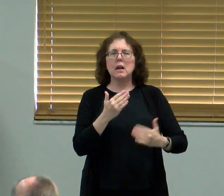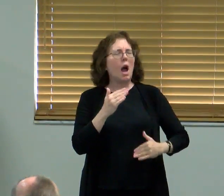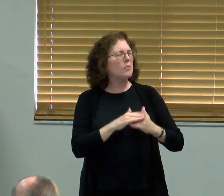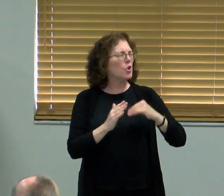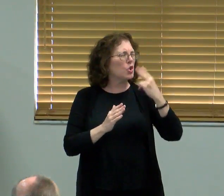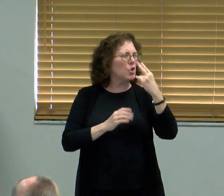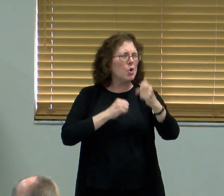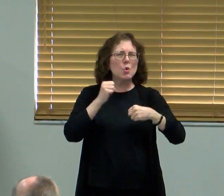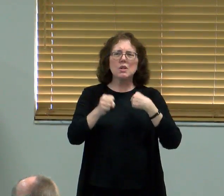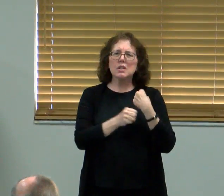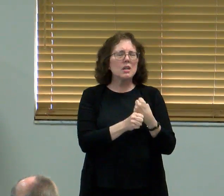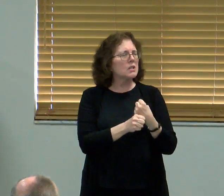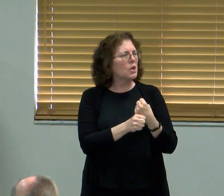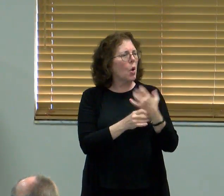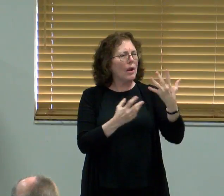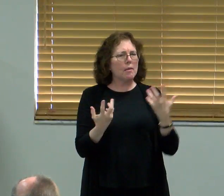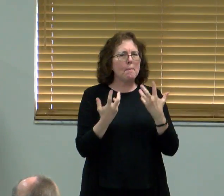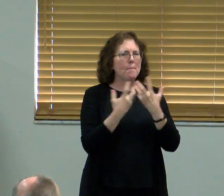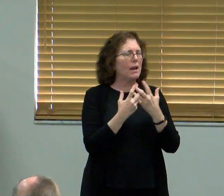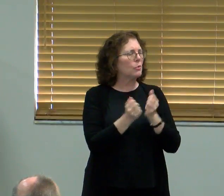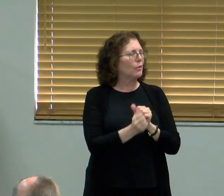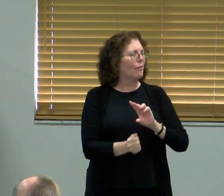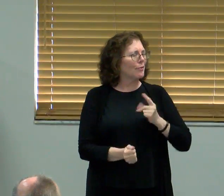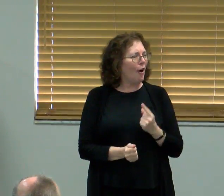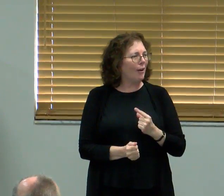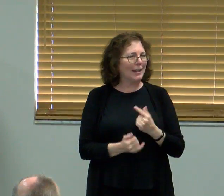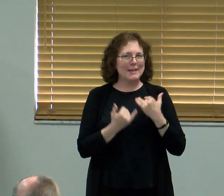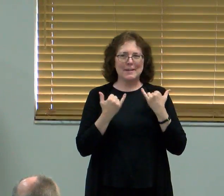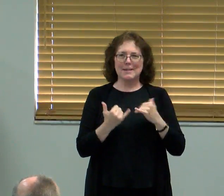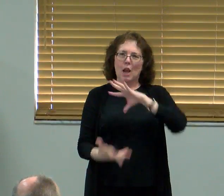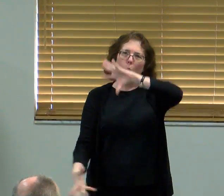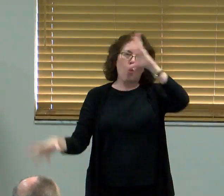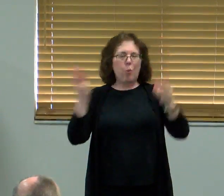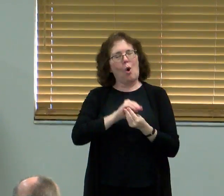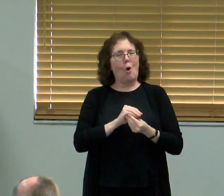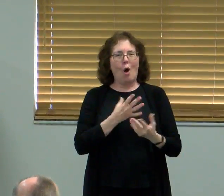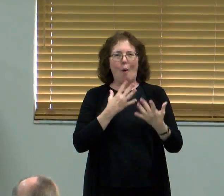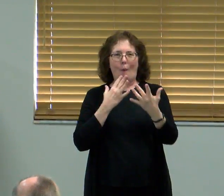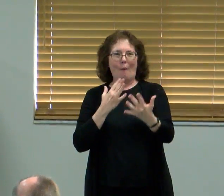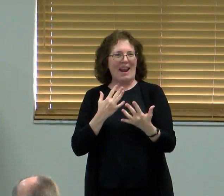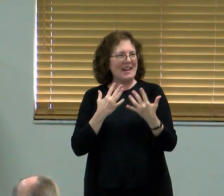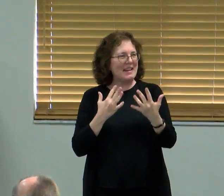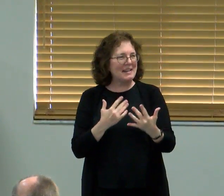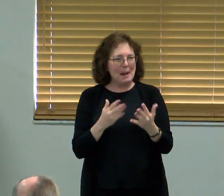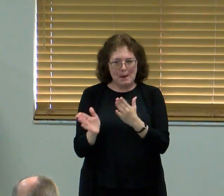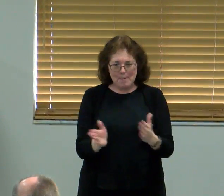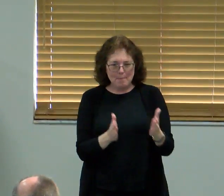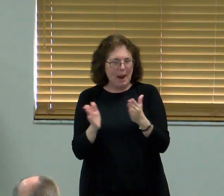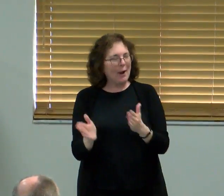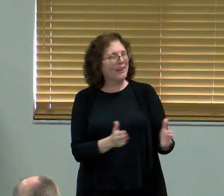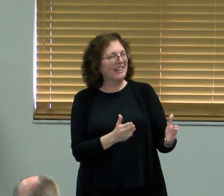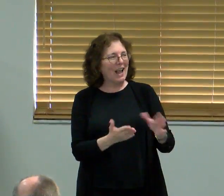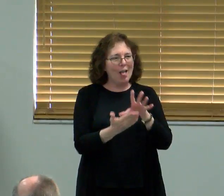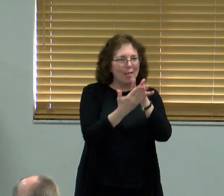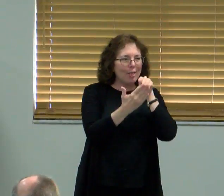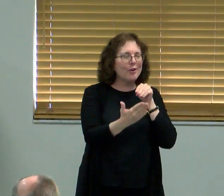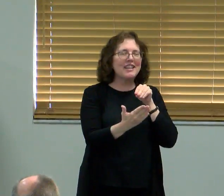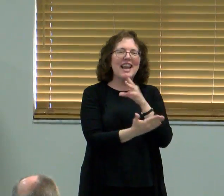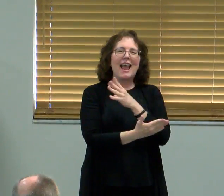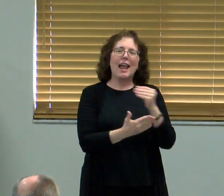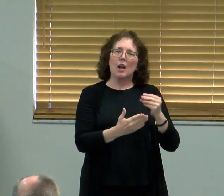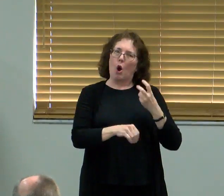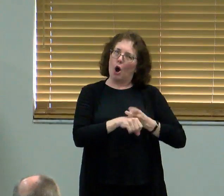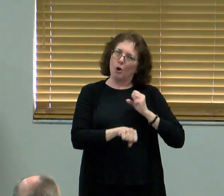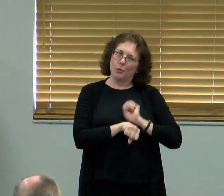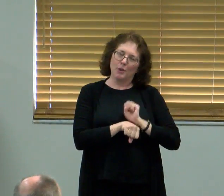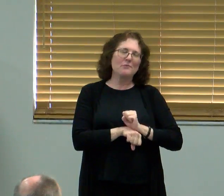2 years to receive their dogs, and today is the culmination of waiting, preparing, learning, and